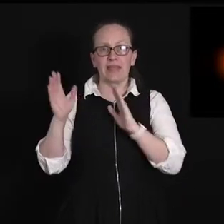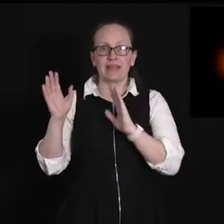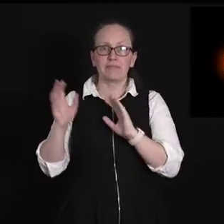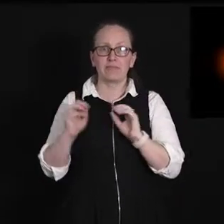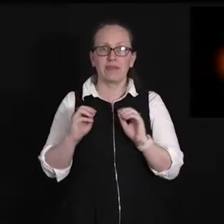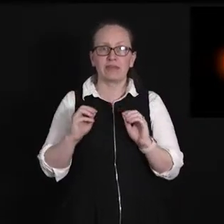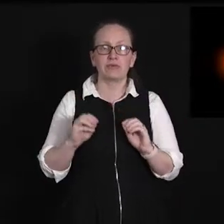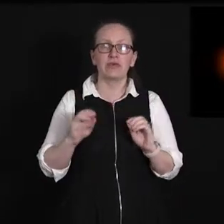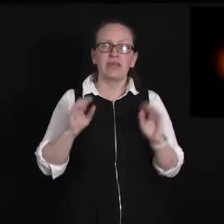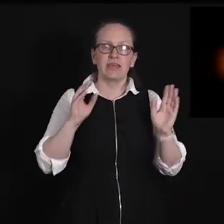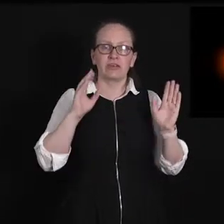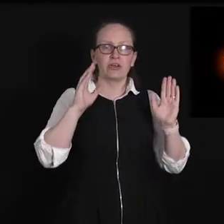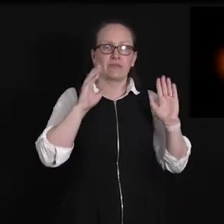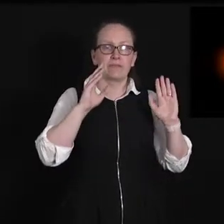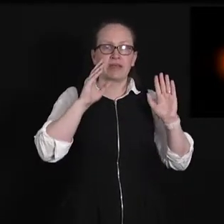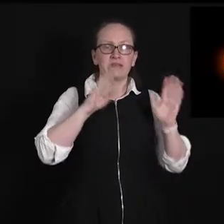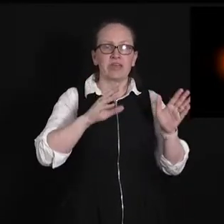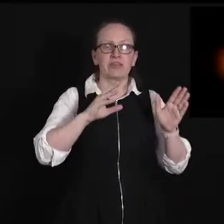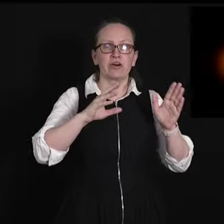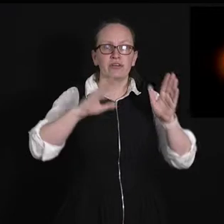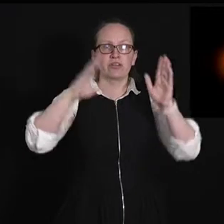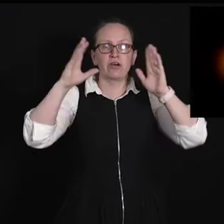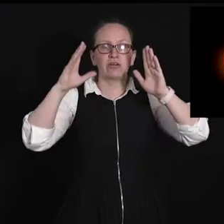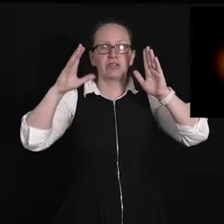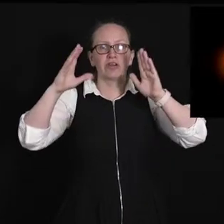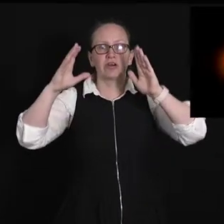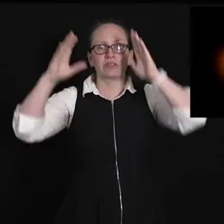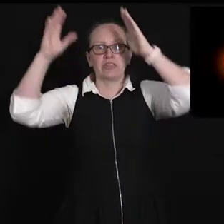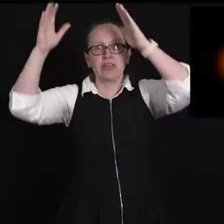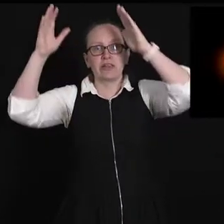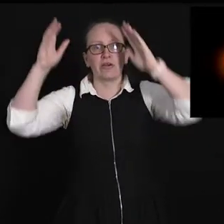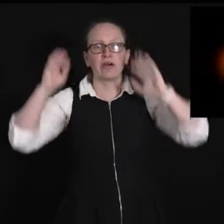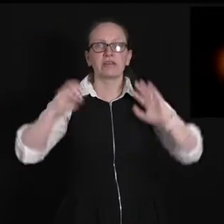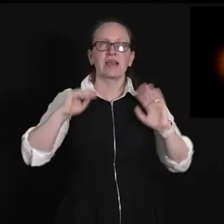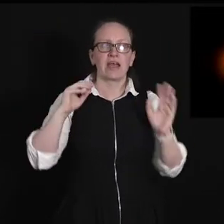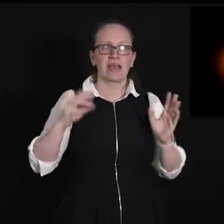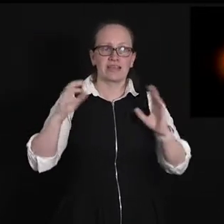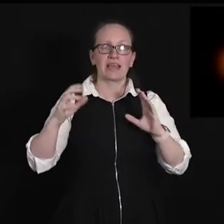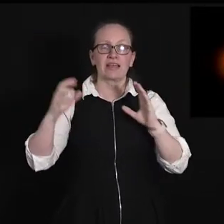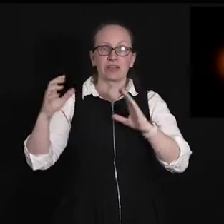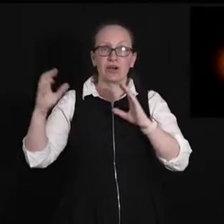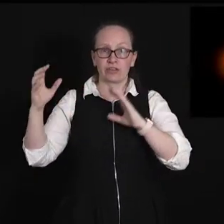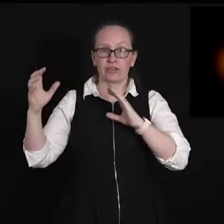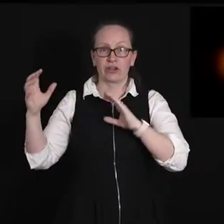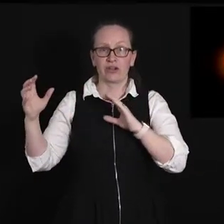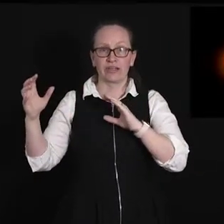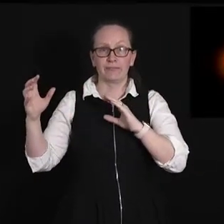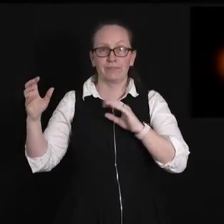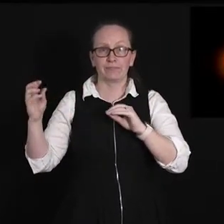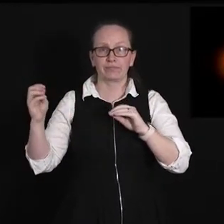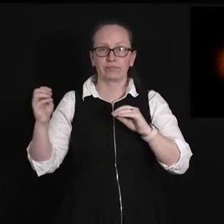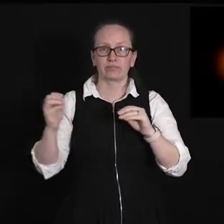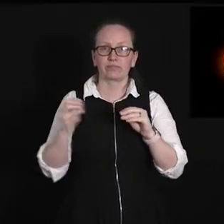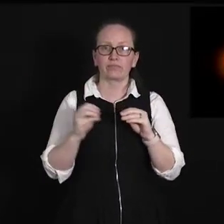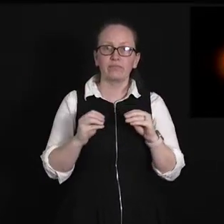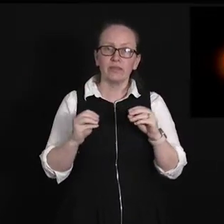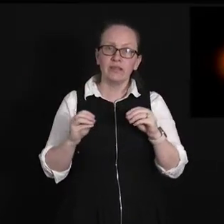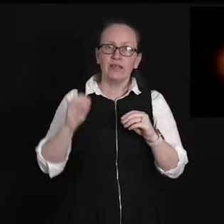lump of metal, it goes from being red hot to orange hot to yellow hot as it gets hotter and hotter.